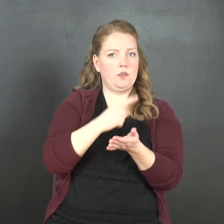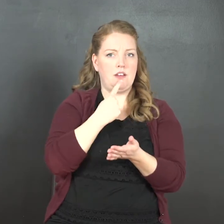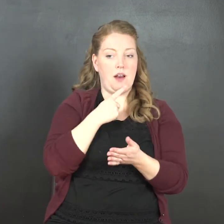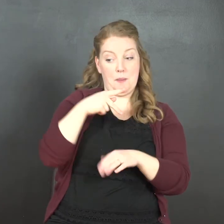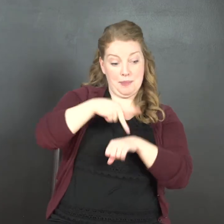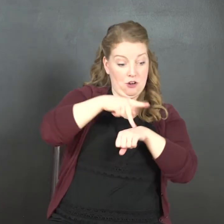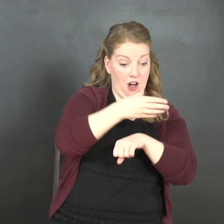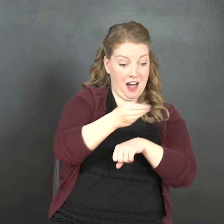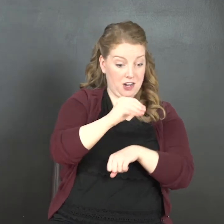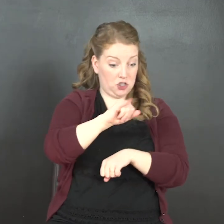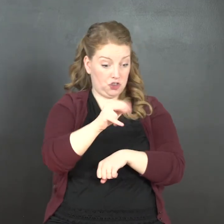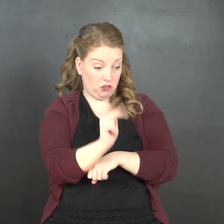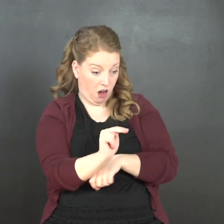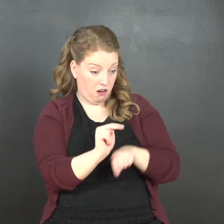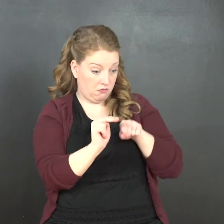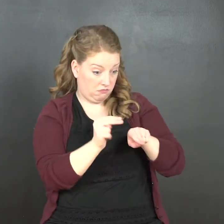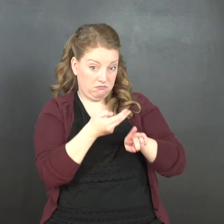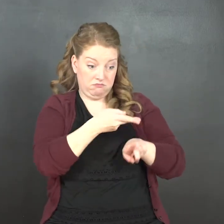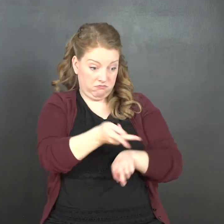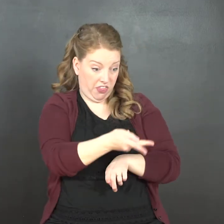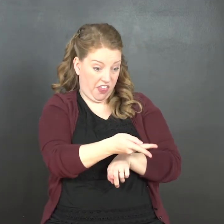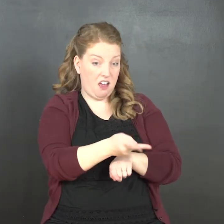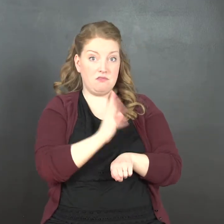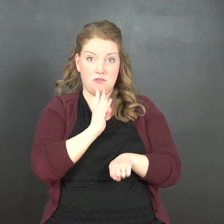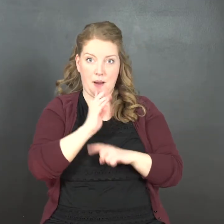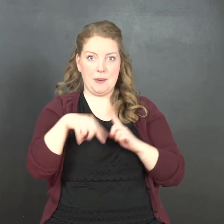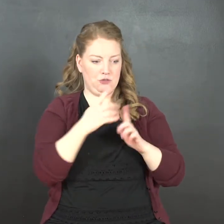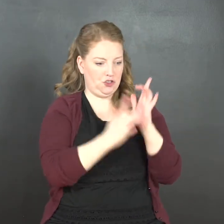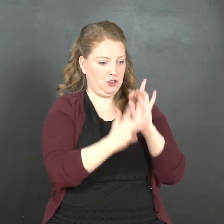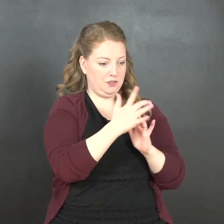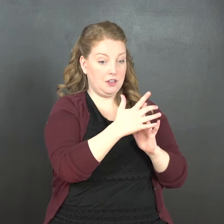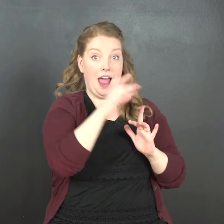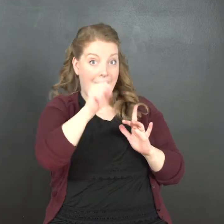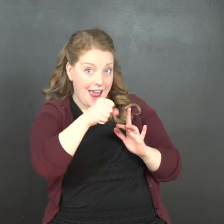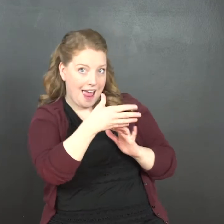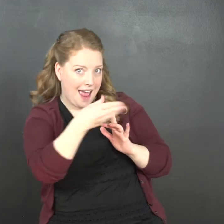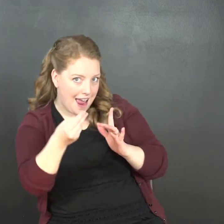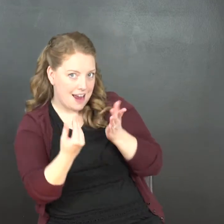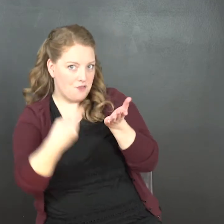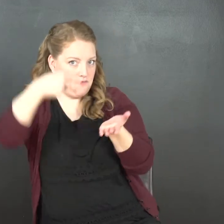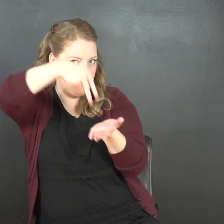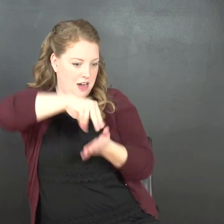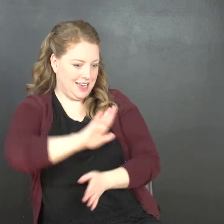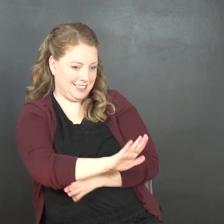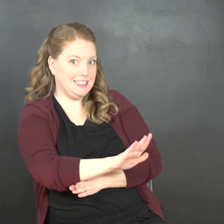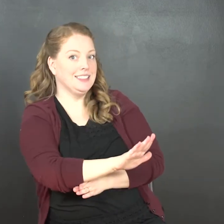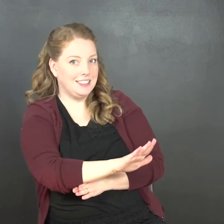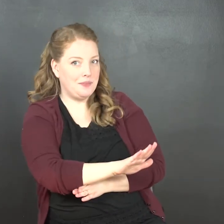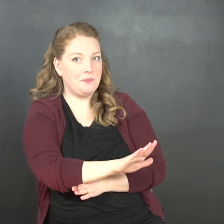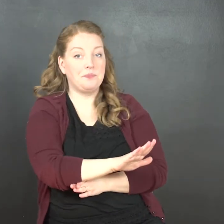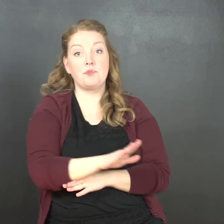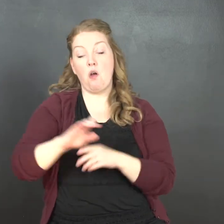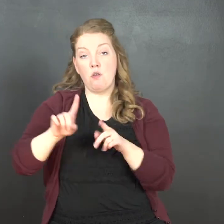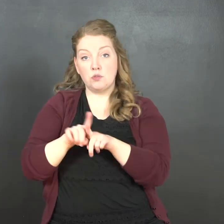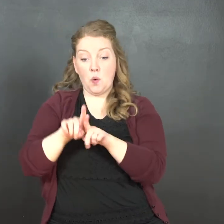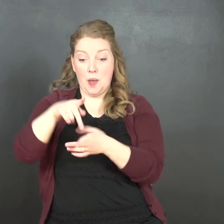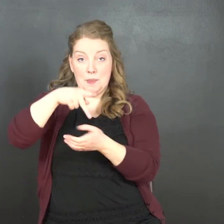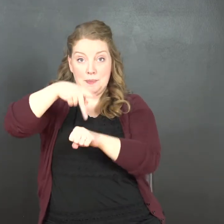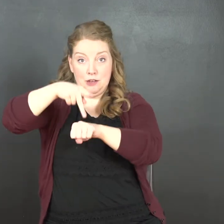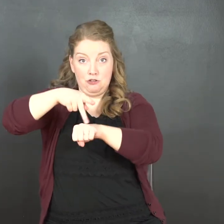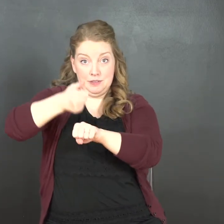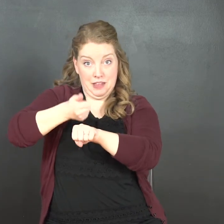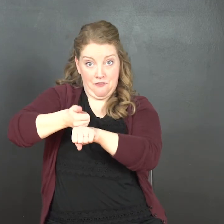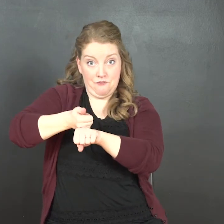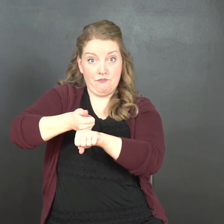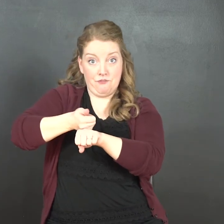resurrection. Or you go to Peter himself, and when Peter is writing, 1 Peter, he's writing under the threat of